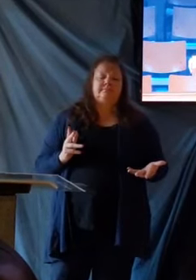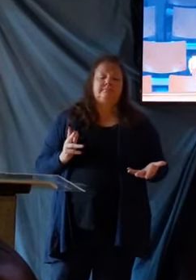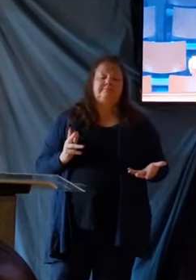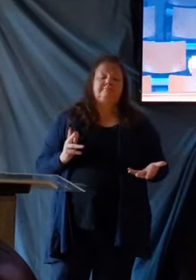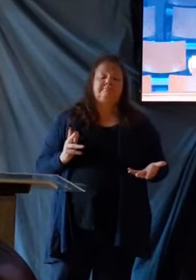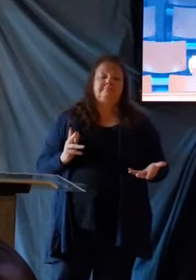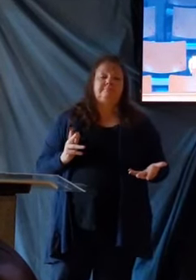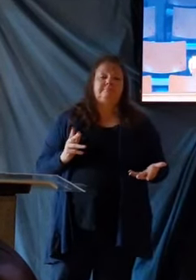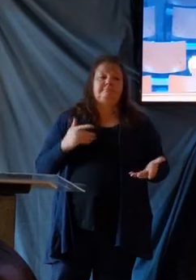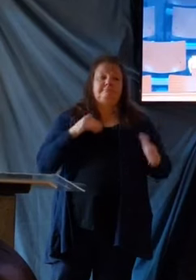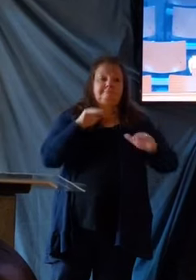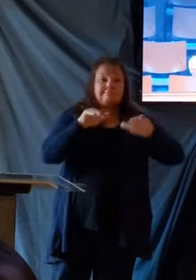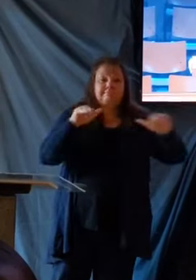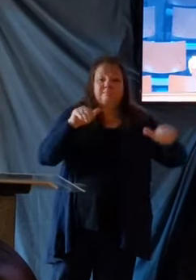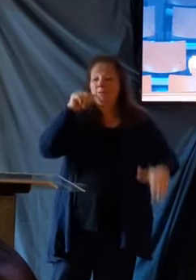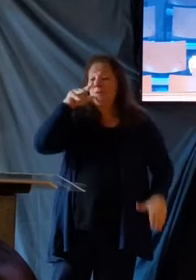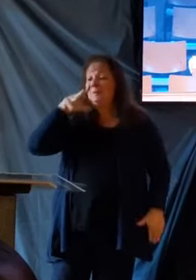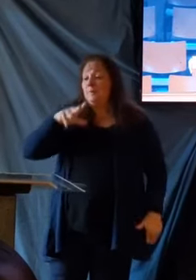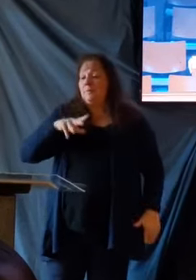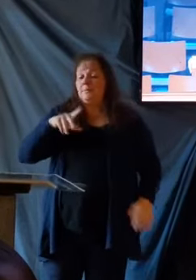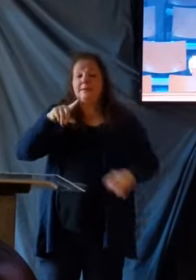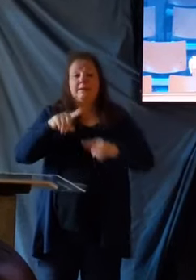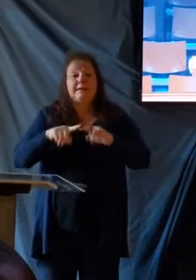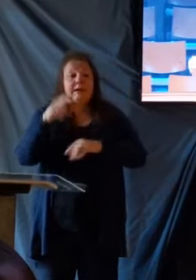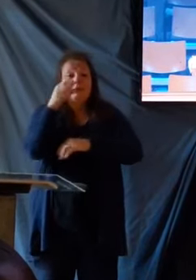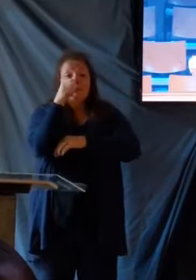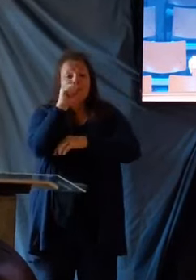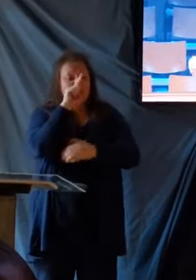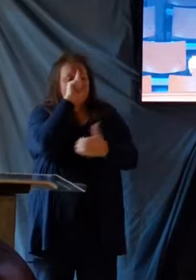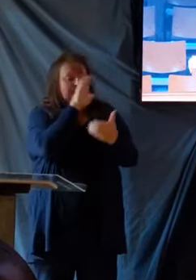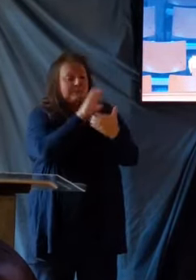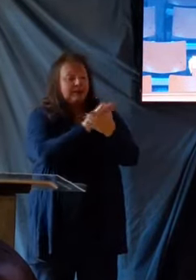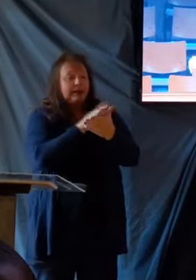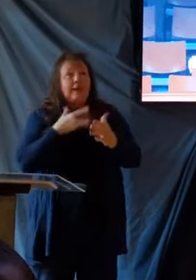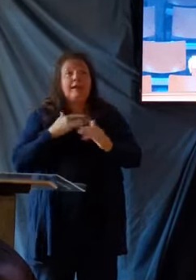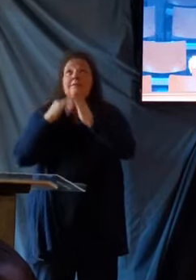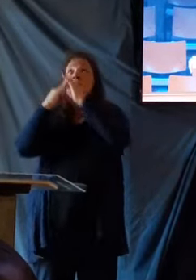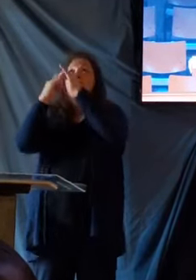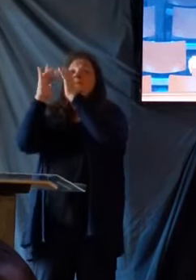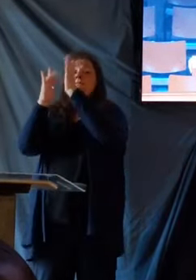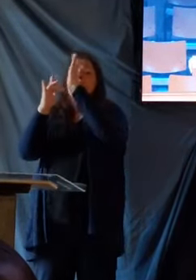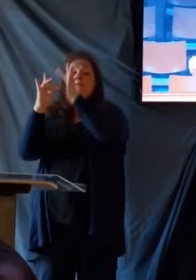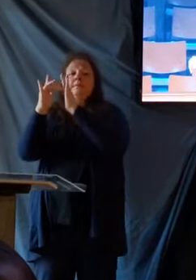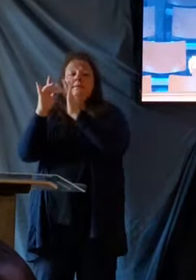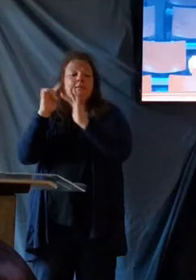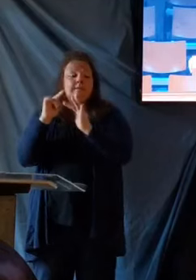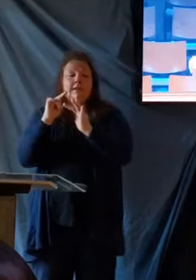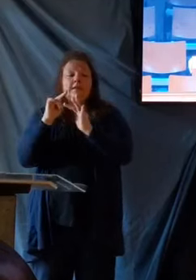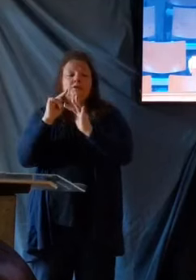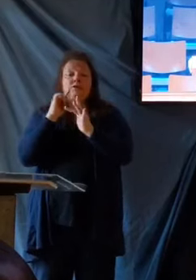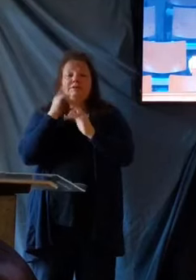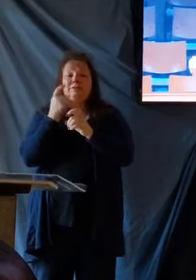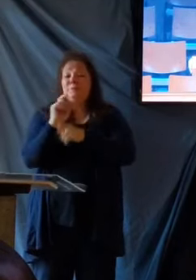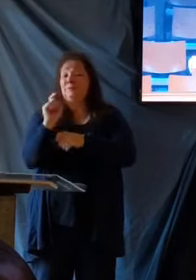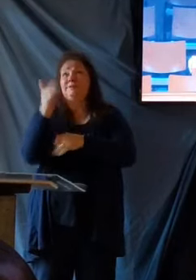I really remind you, a woman cannot be disobedient to her husband and be a godly woman. She dishonors the word of